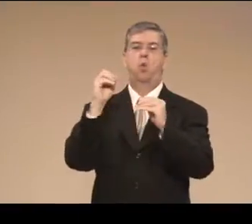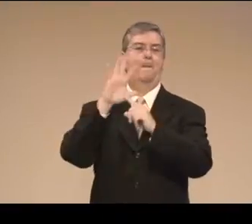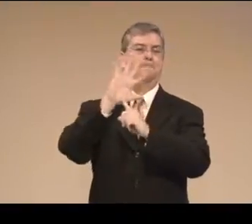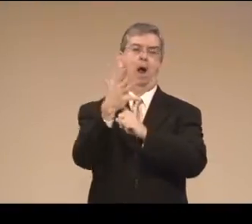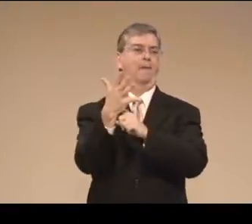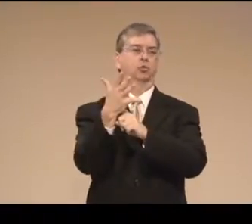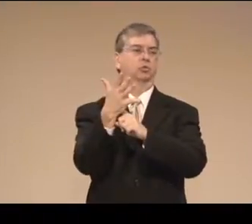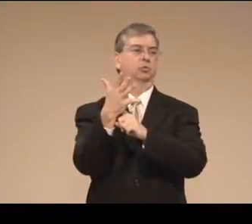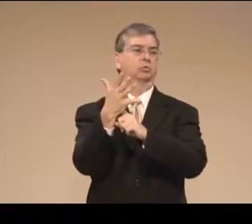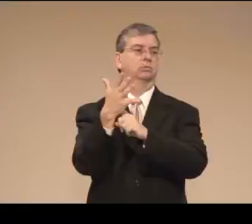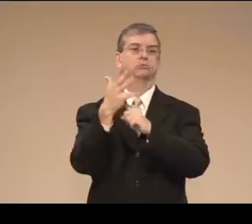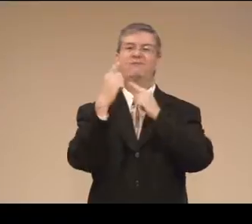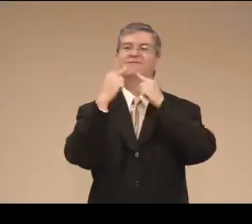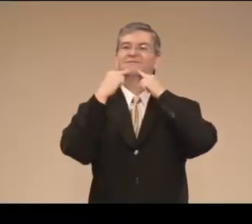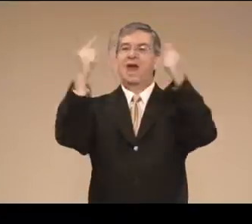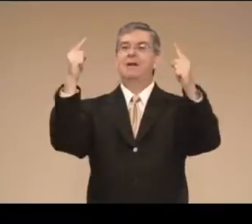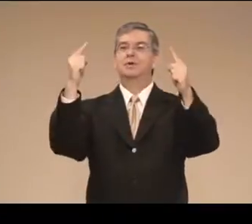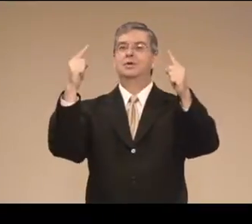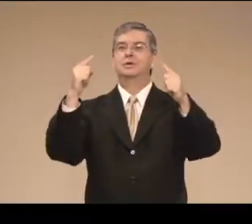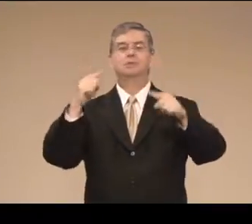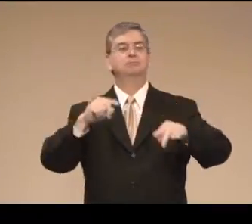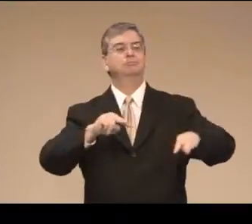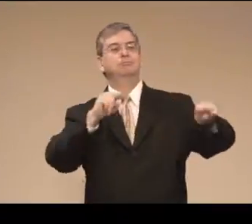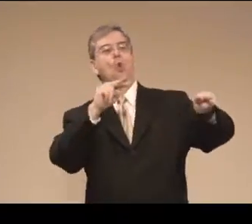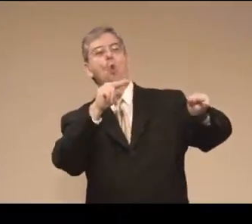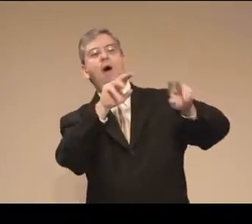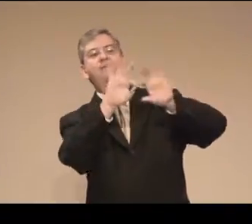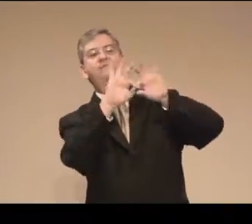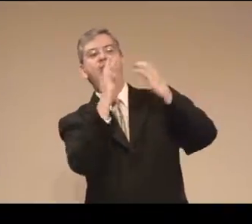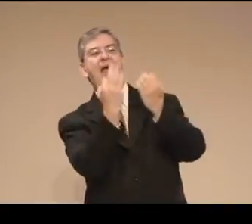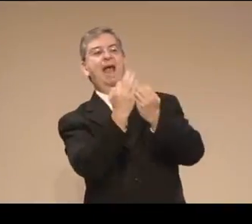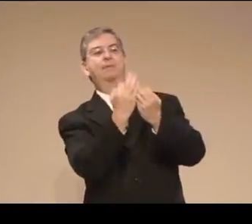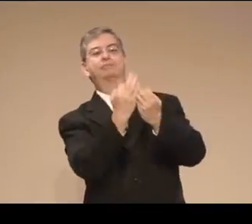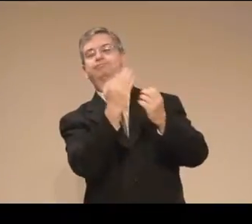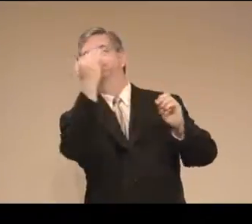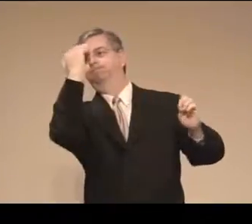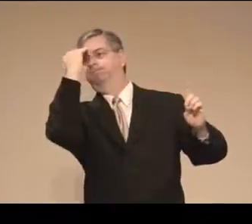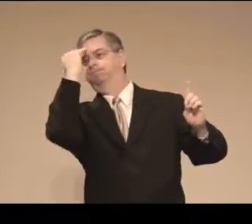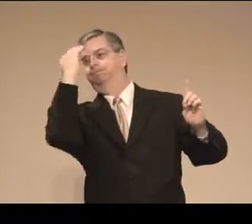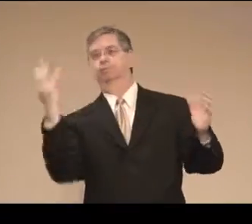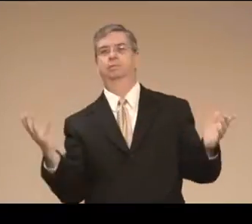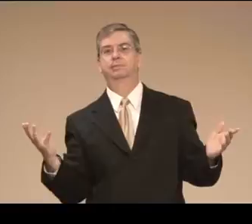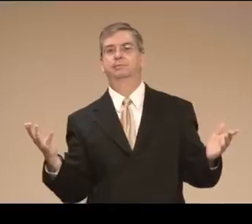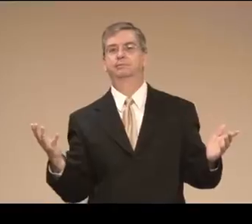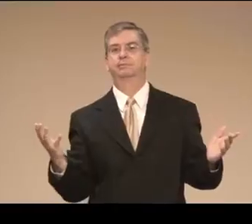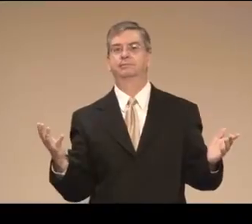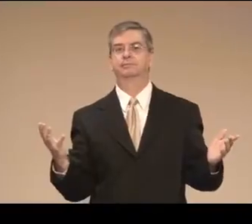The word least, meaning they weren't a family of prominence.